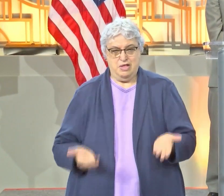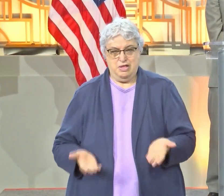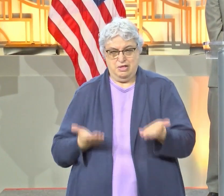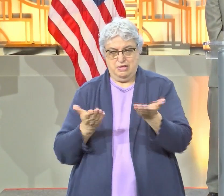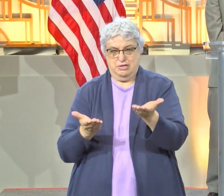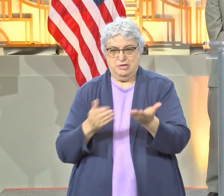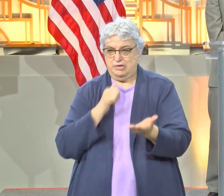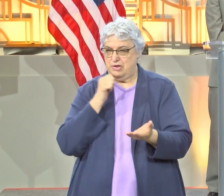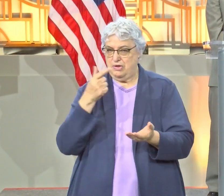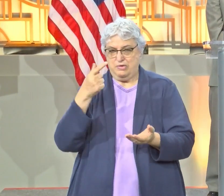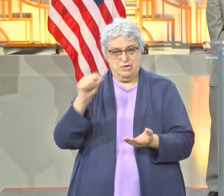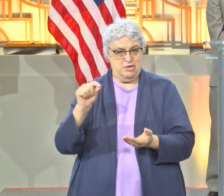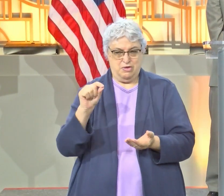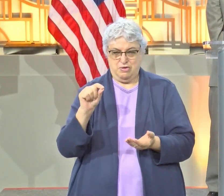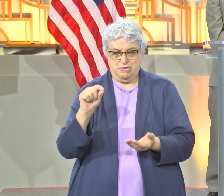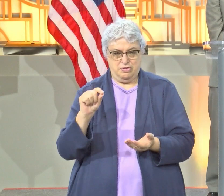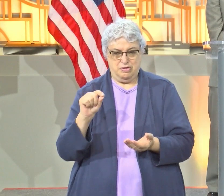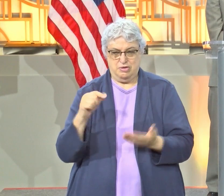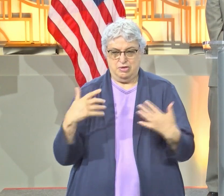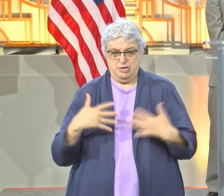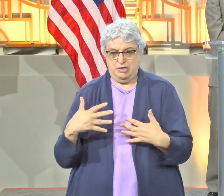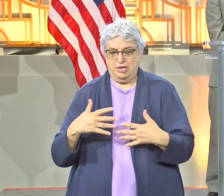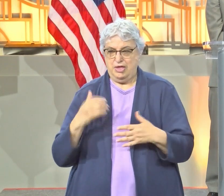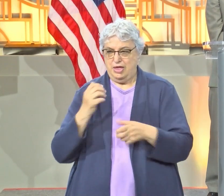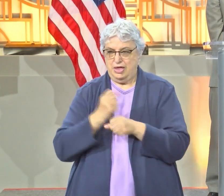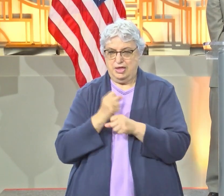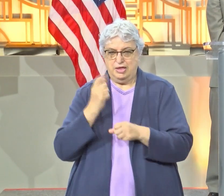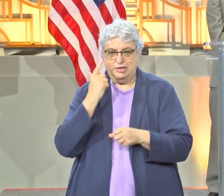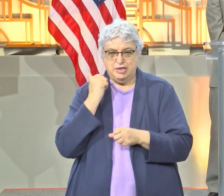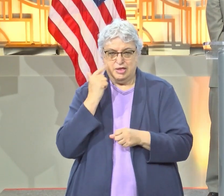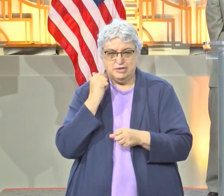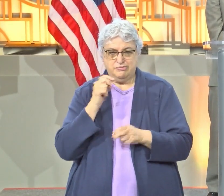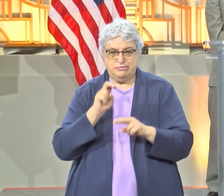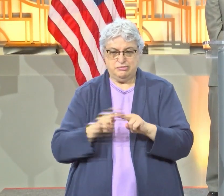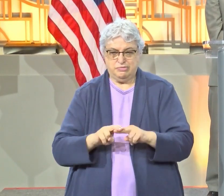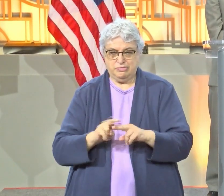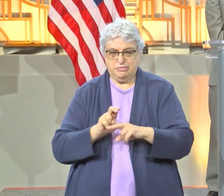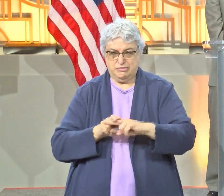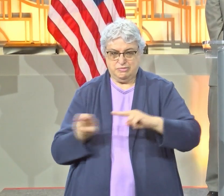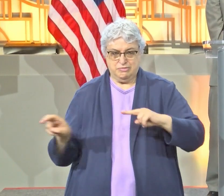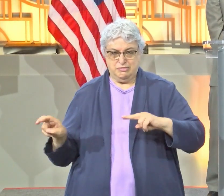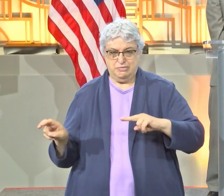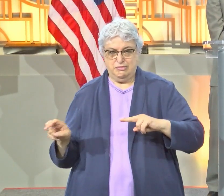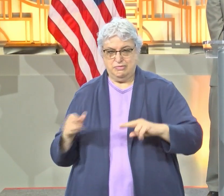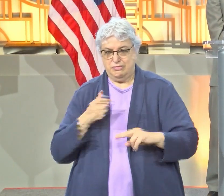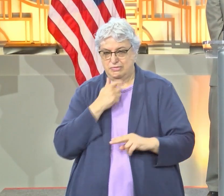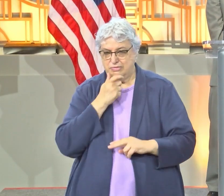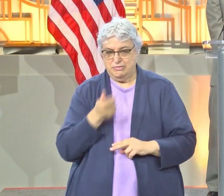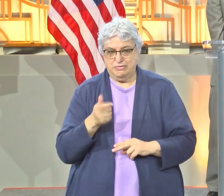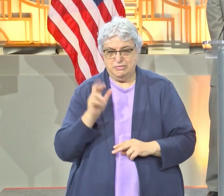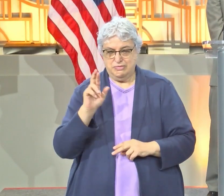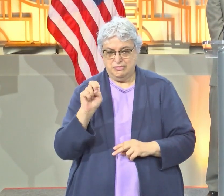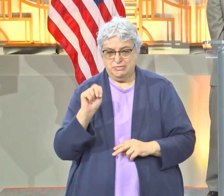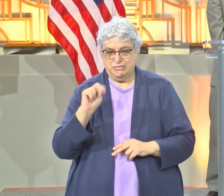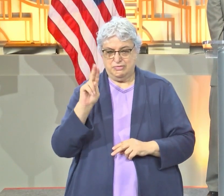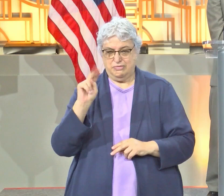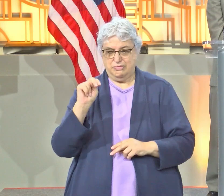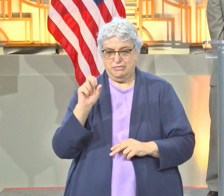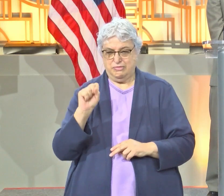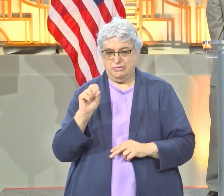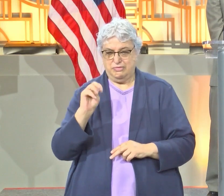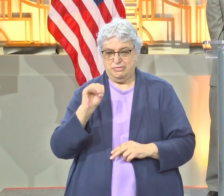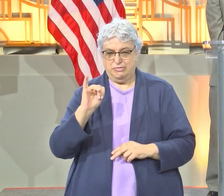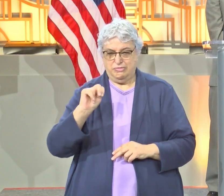instead of going to the haunted house, just get you some candy, sit on a sofa, and watch reruns of the